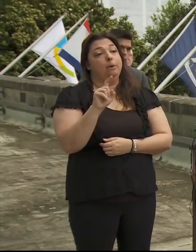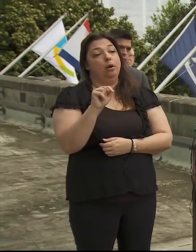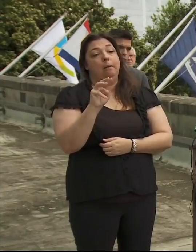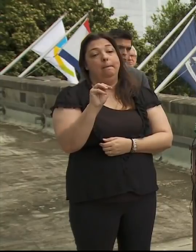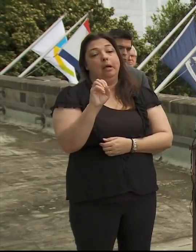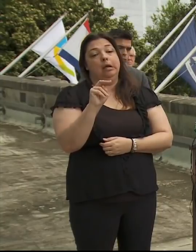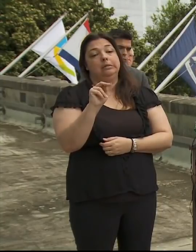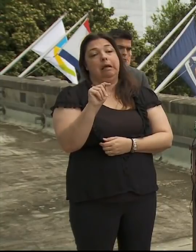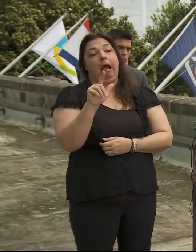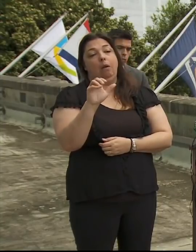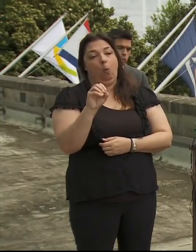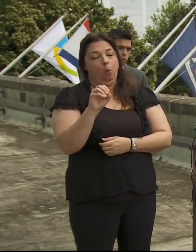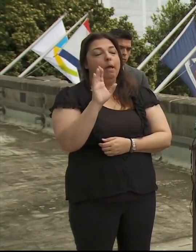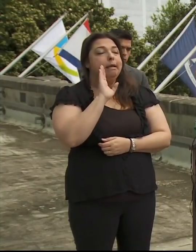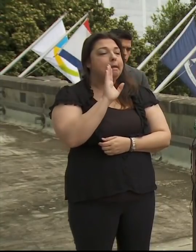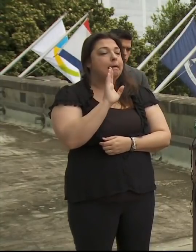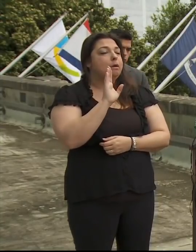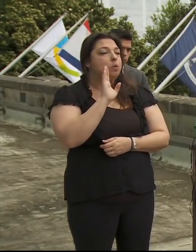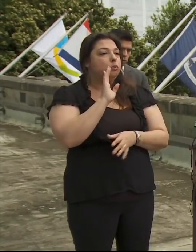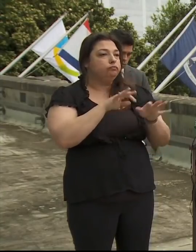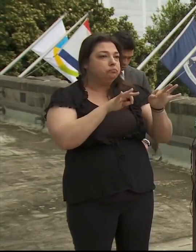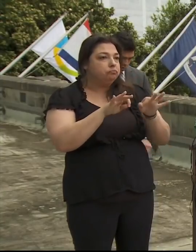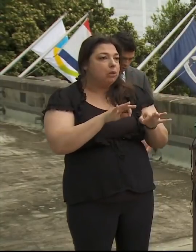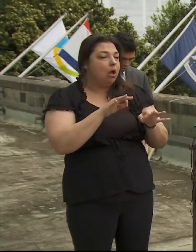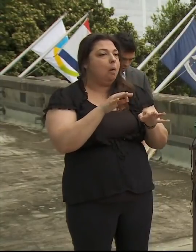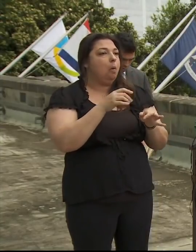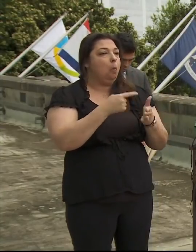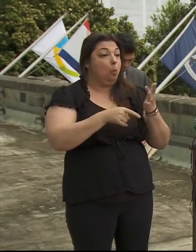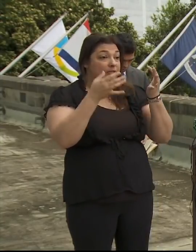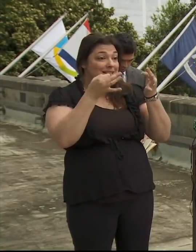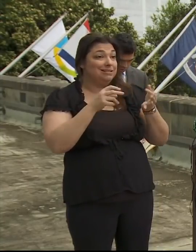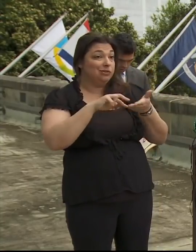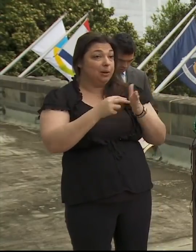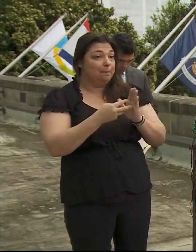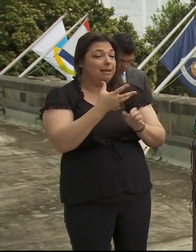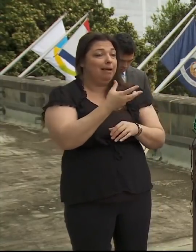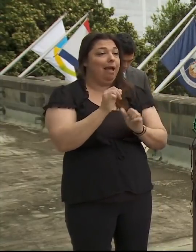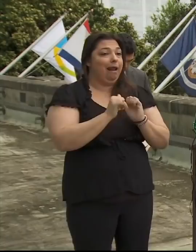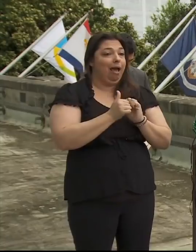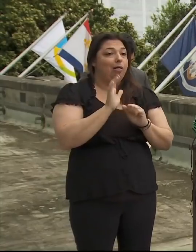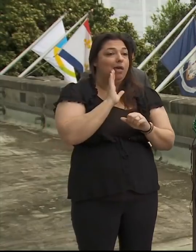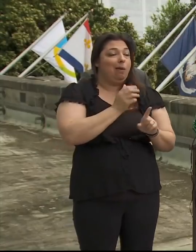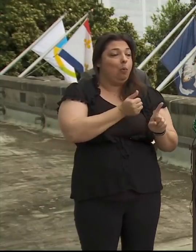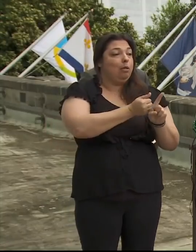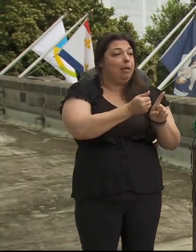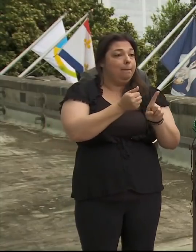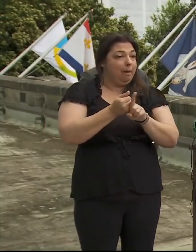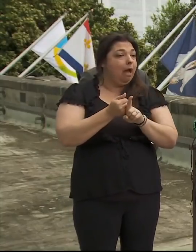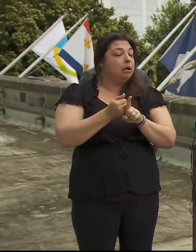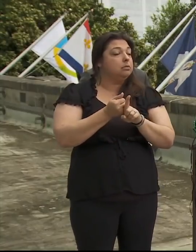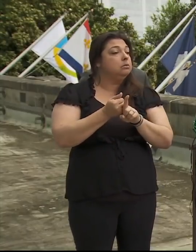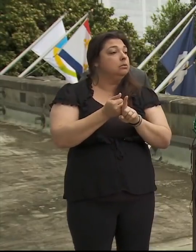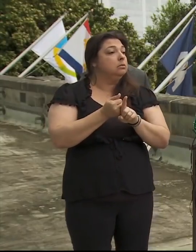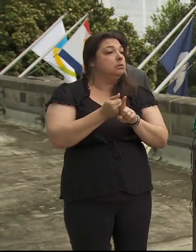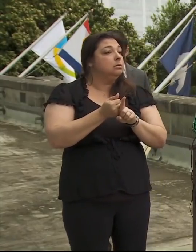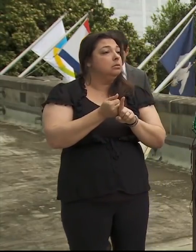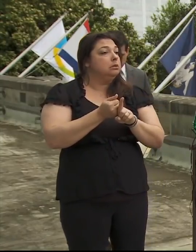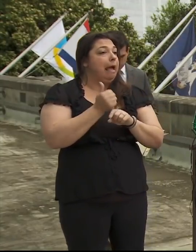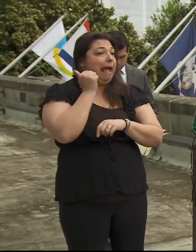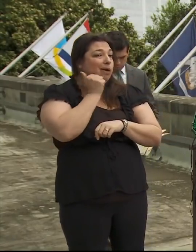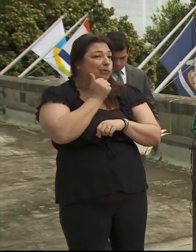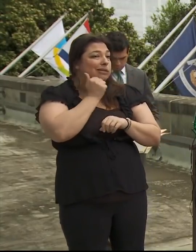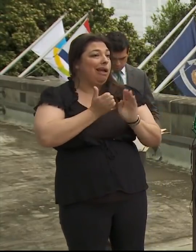forth. He will unpack what these decisions really do mean and how they will impact the